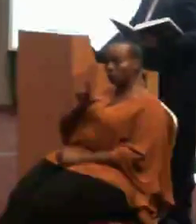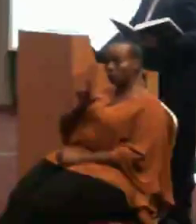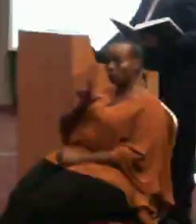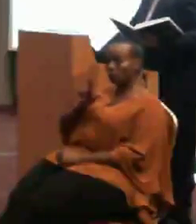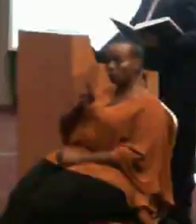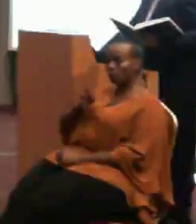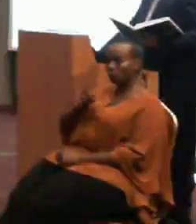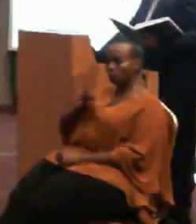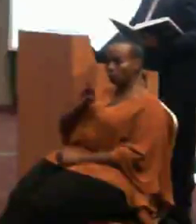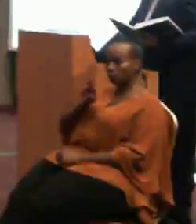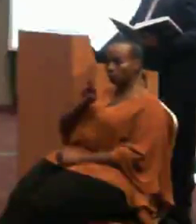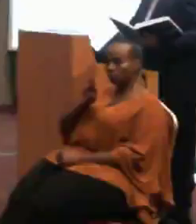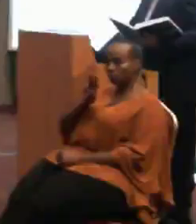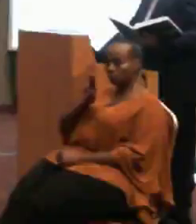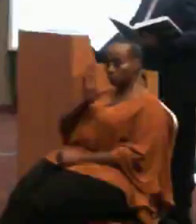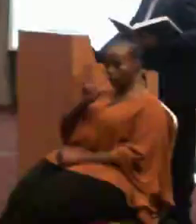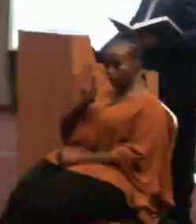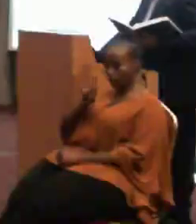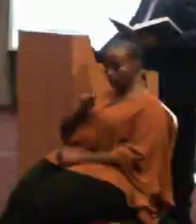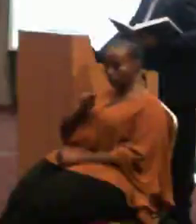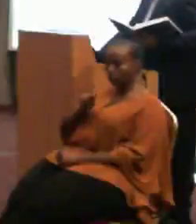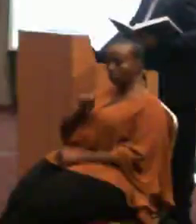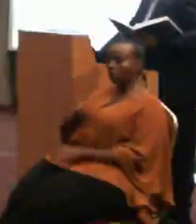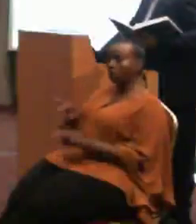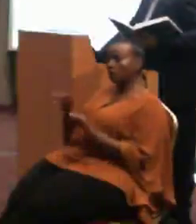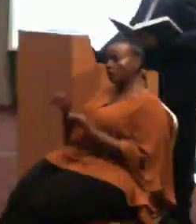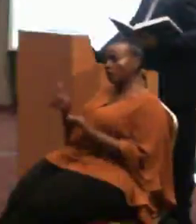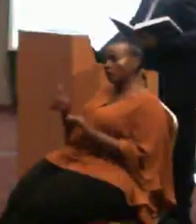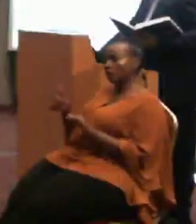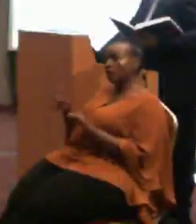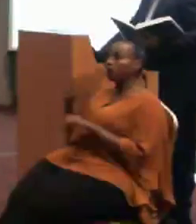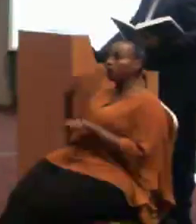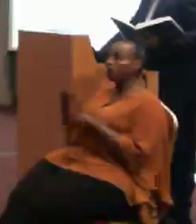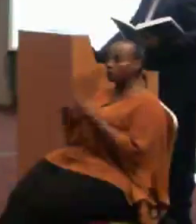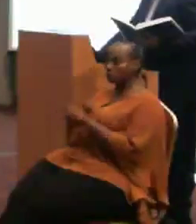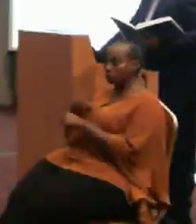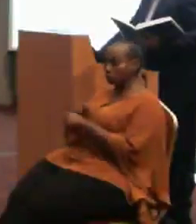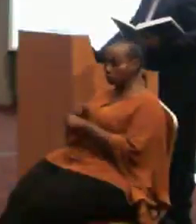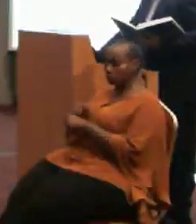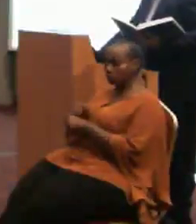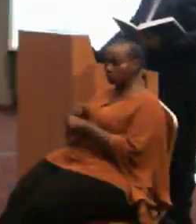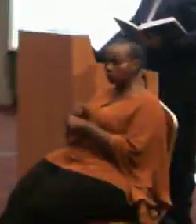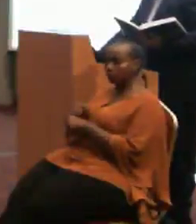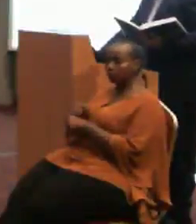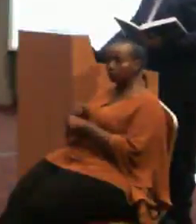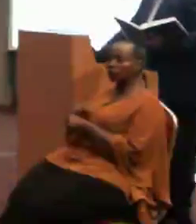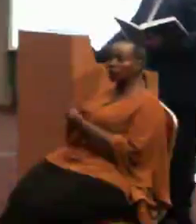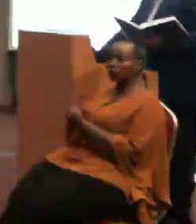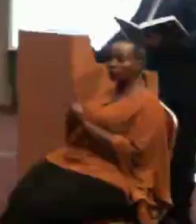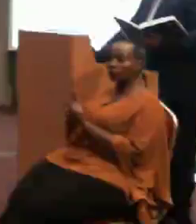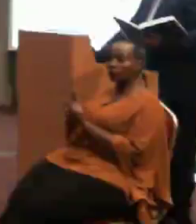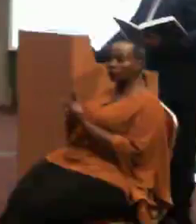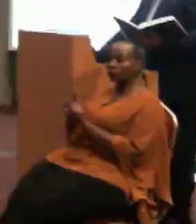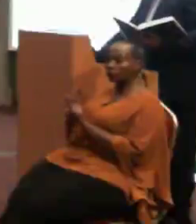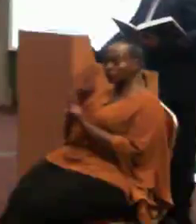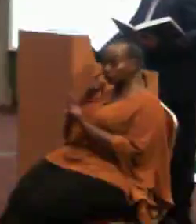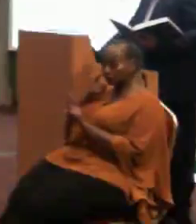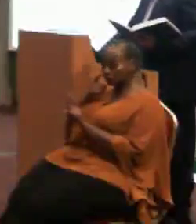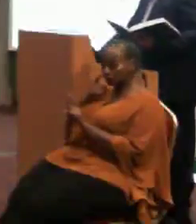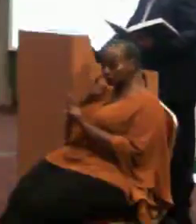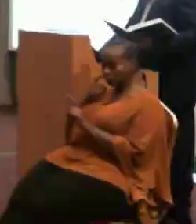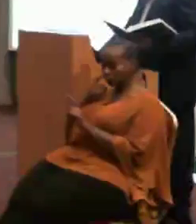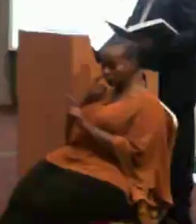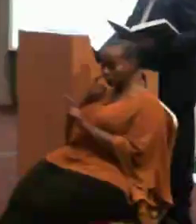and the implications that will also come through in the next hearings. But Chairperson, I think the fact that Eskom